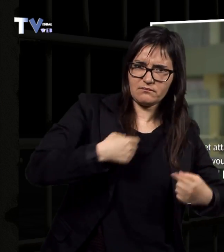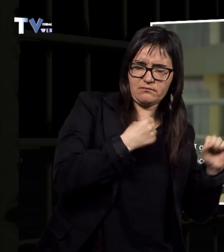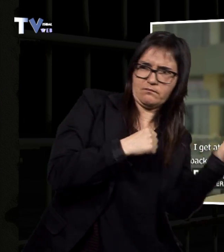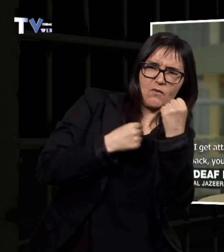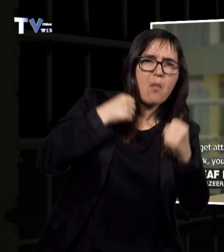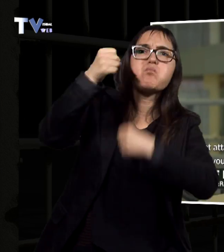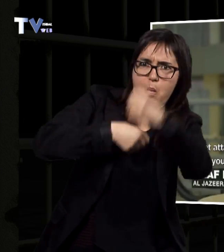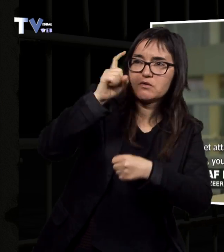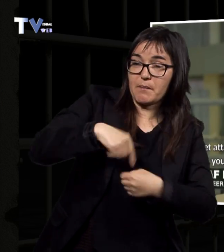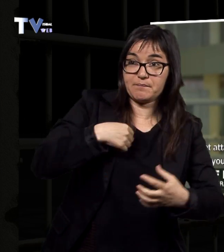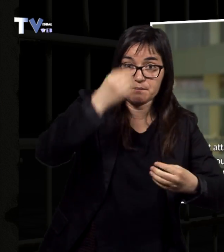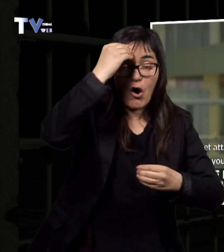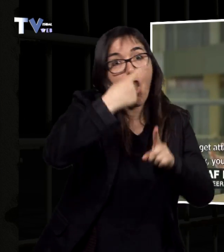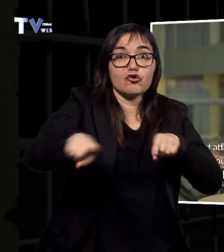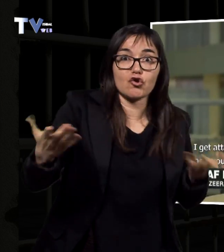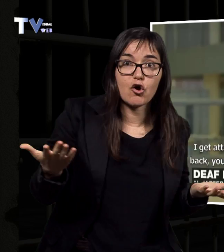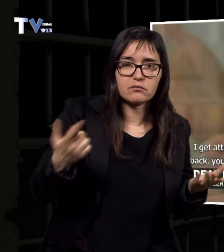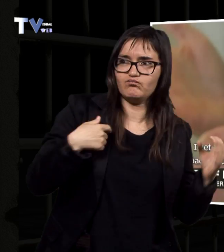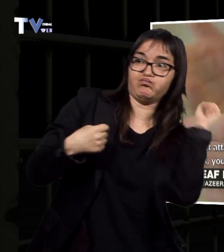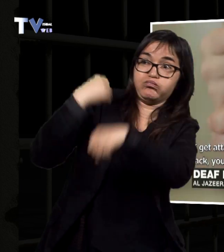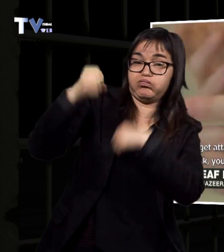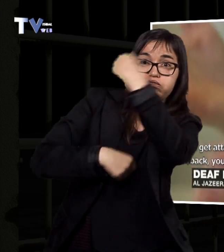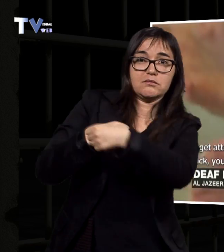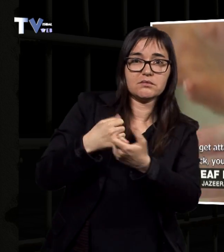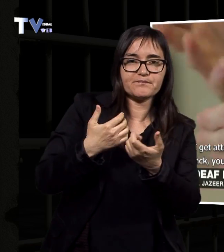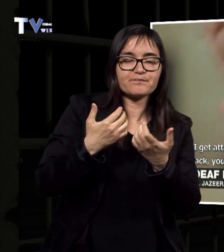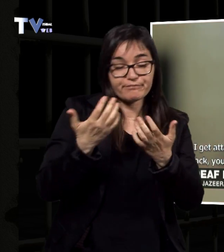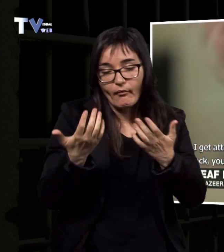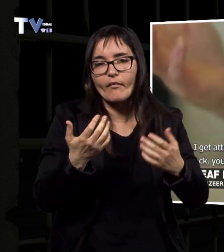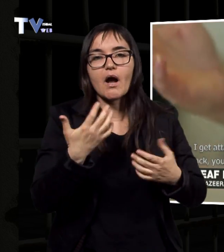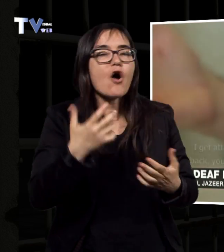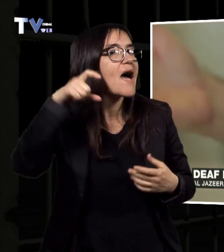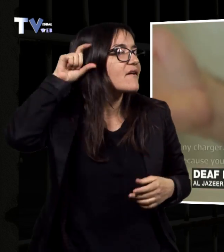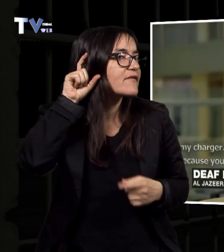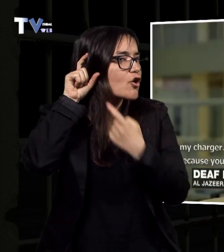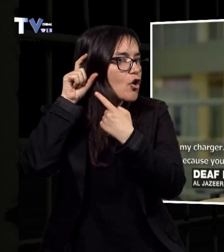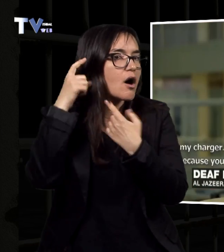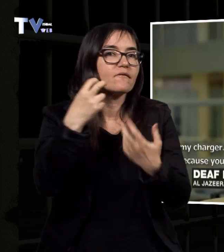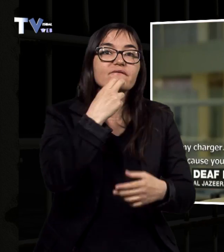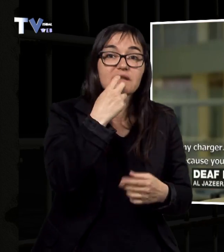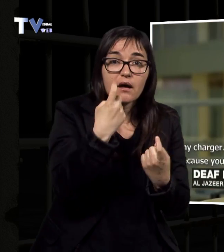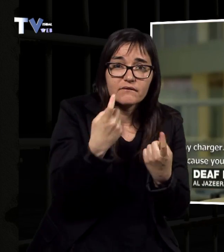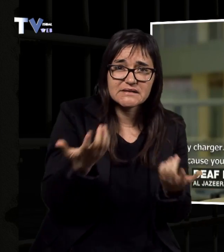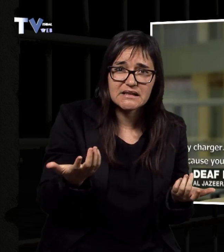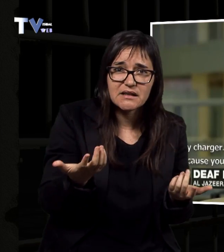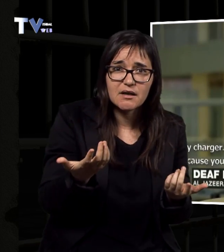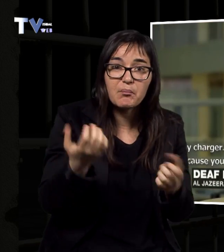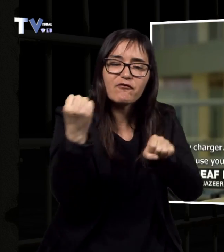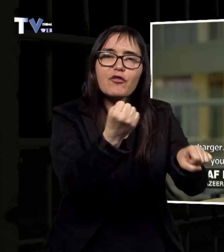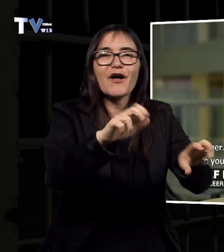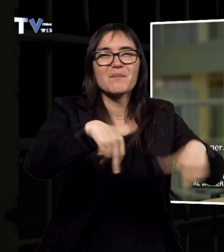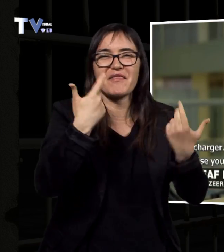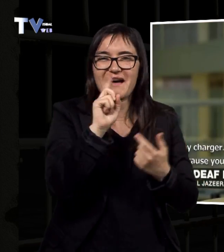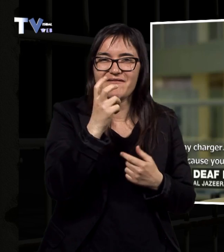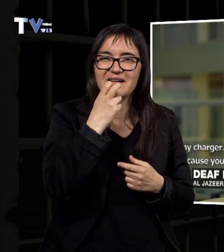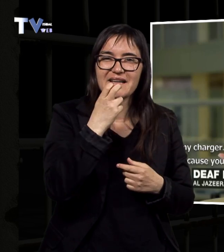attacked, and I turn around and I attack back, you know? I got a hearing aid now, but I need my charger, but they don't accept this charger